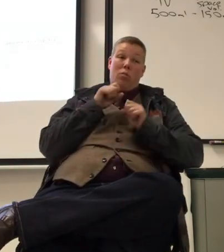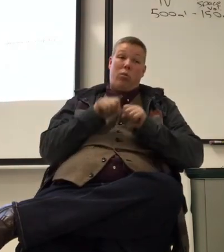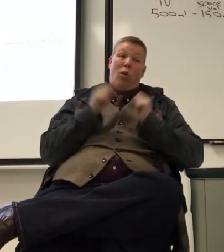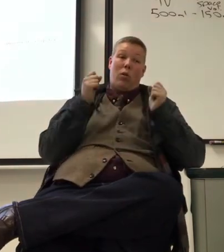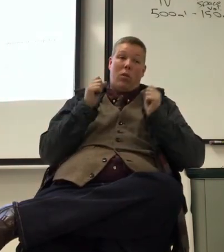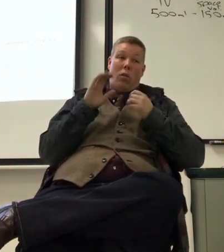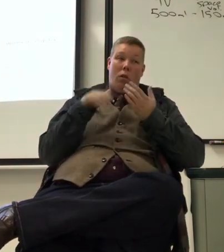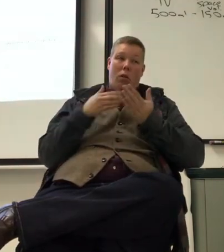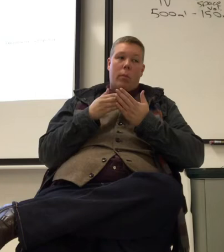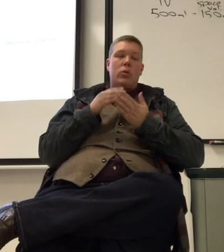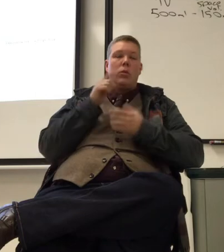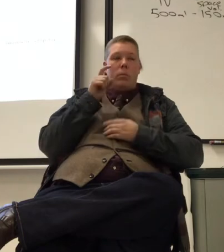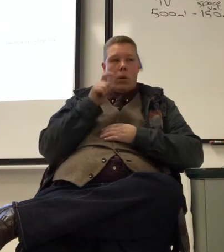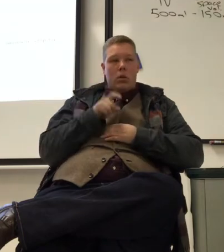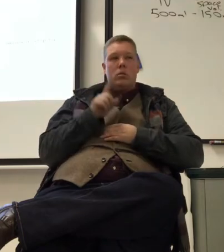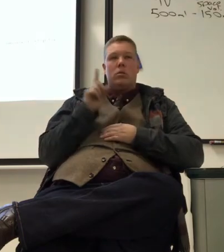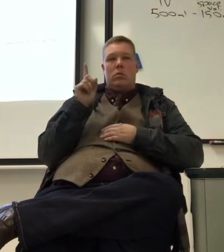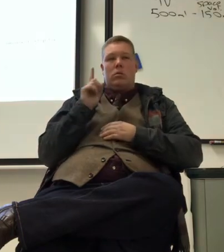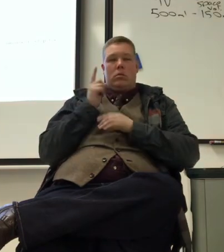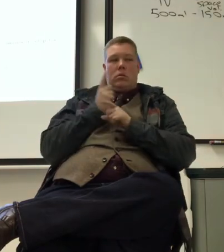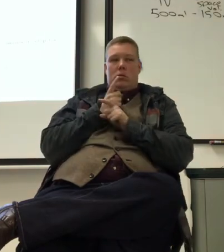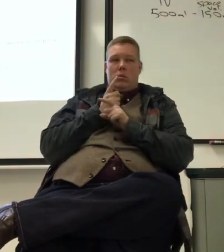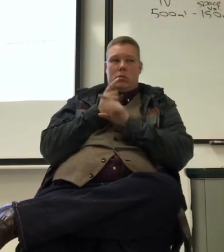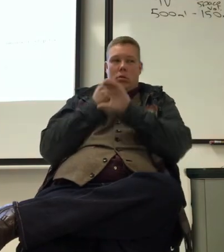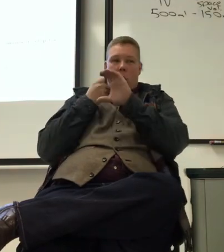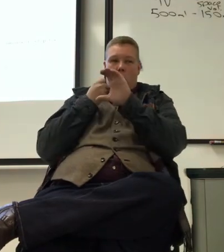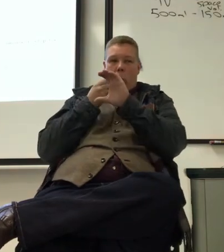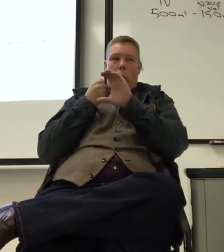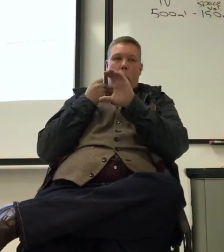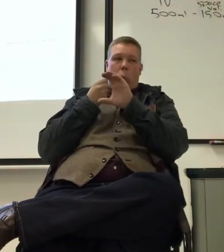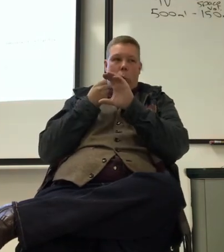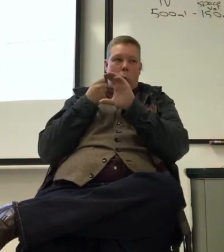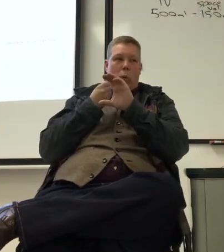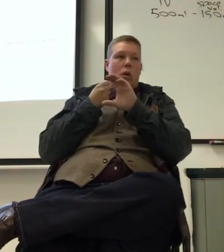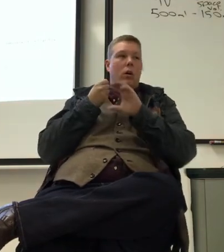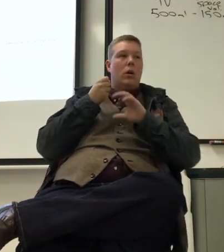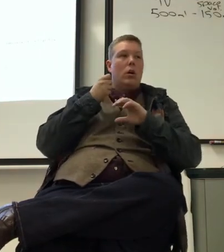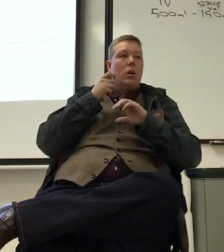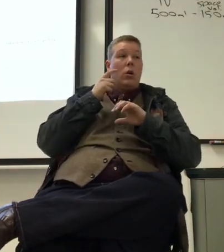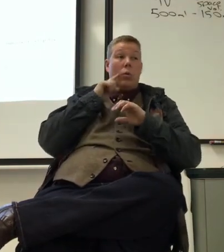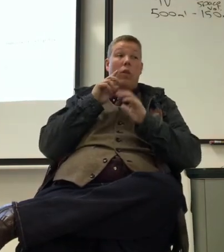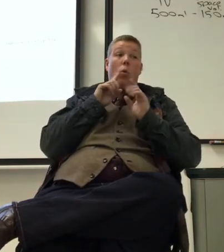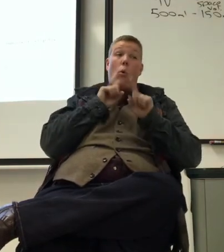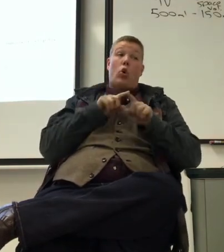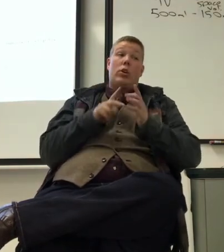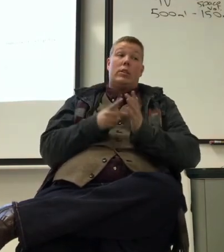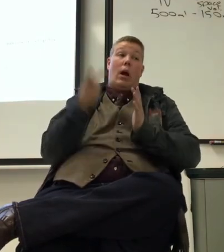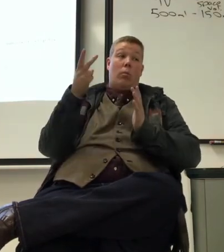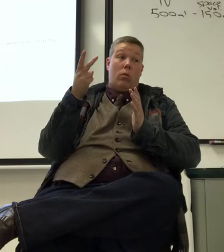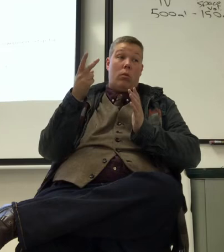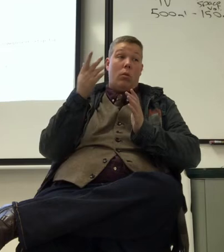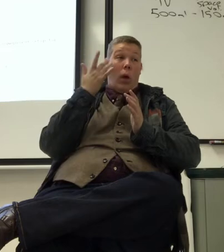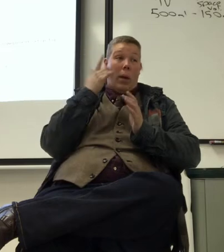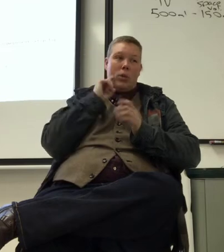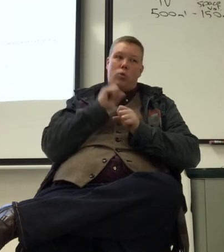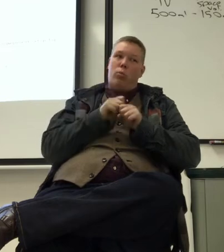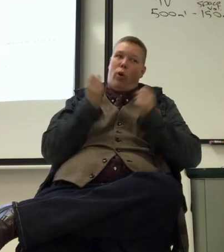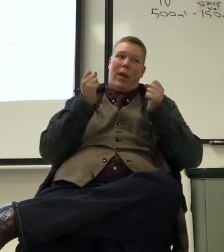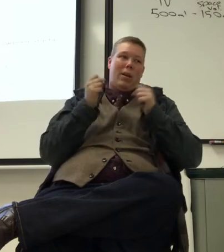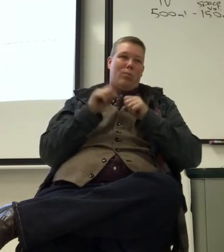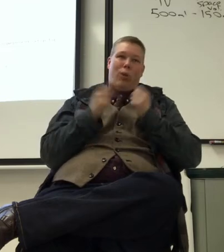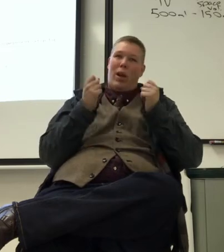do this part correct. And that's not an exaggeration. We've ordered double the number because you